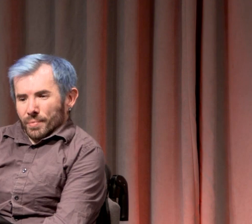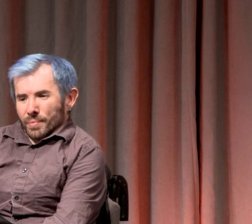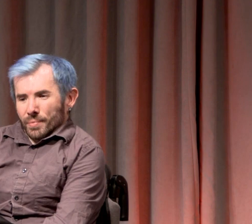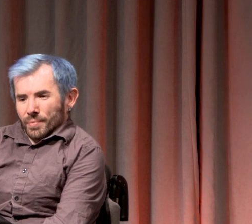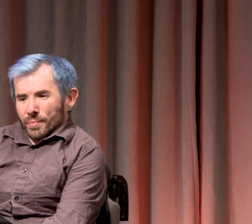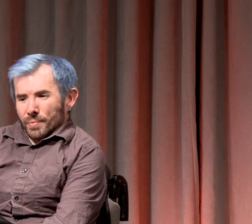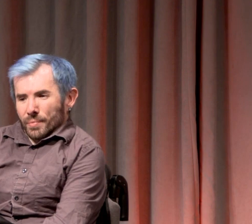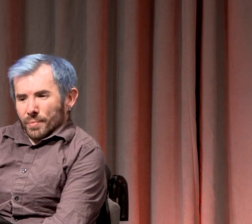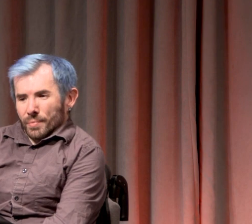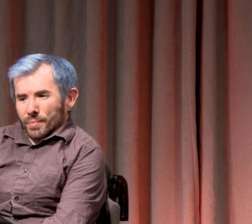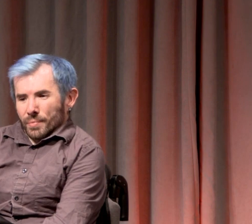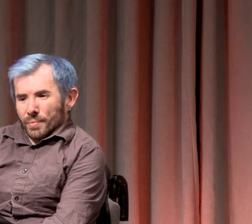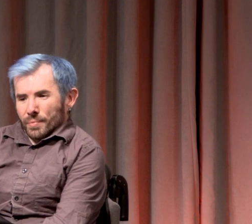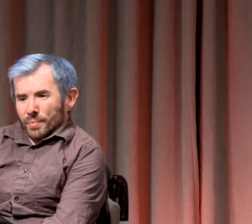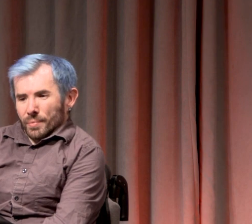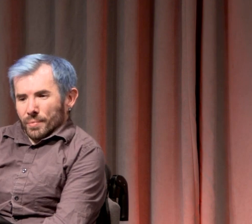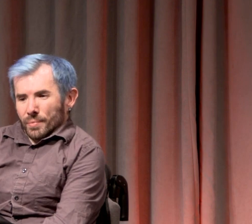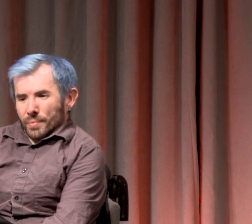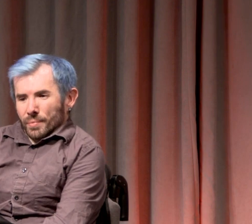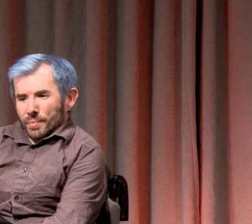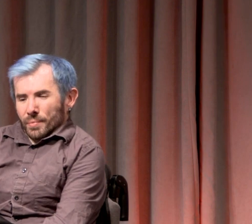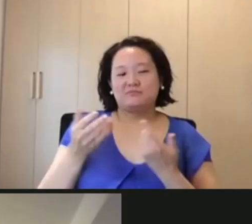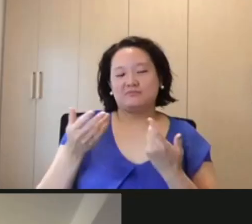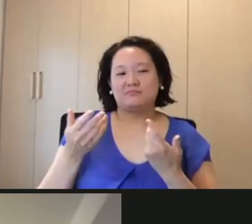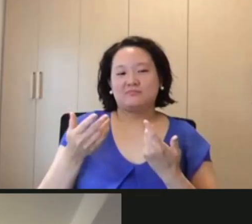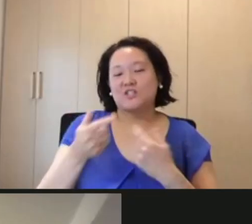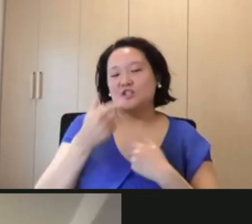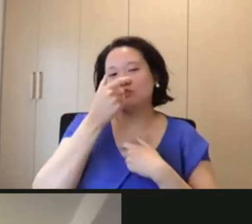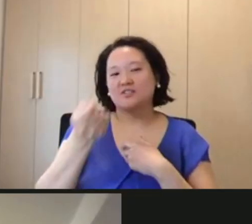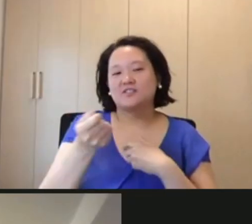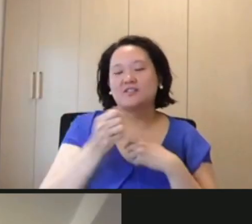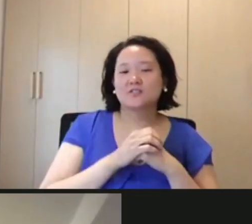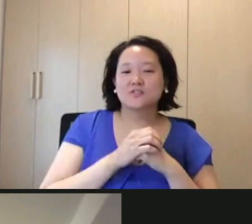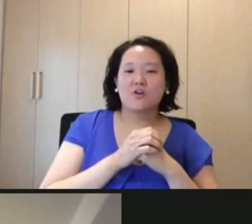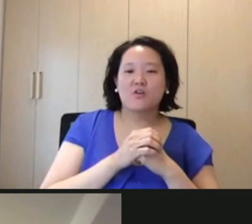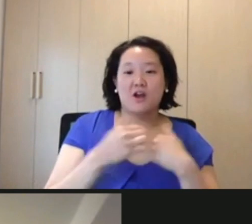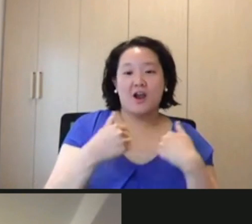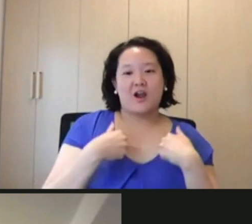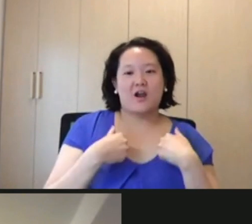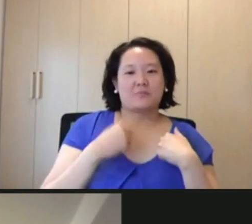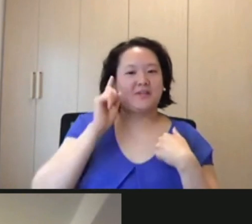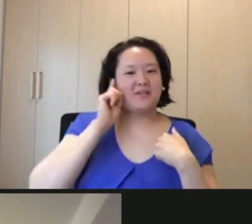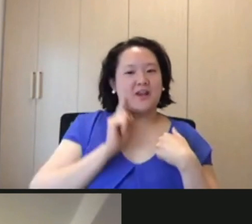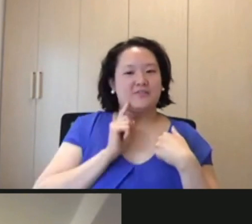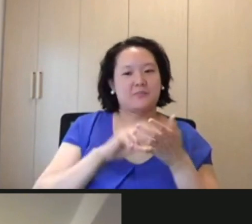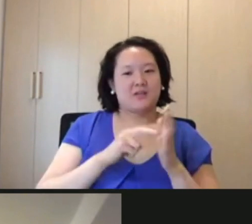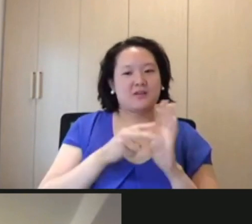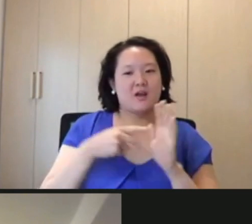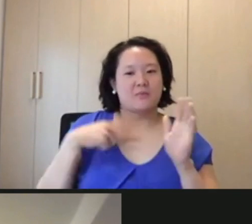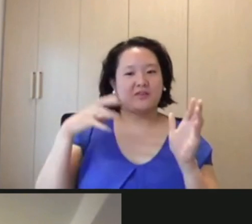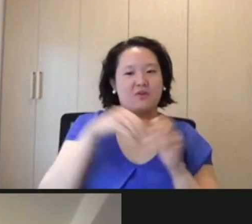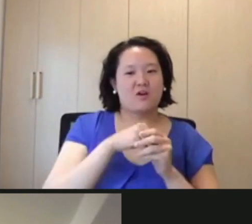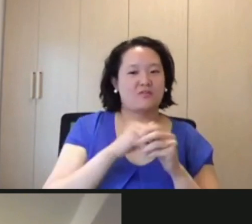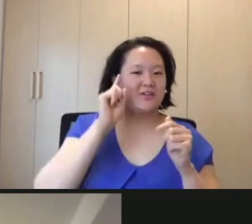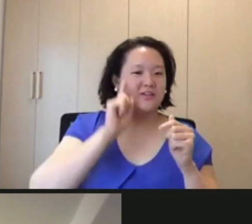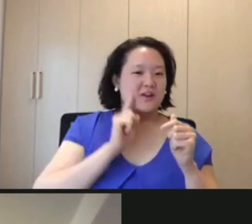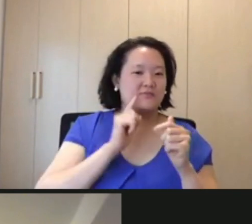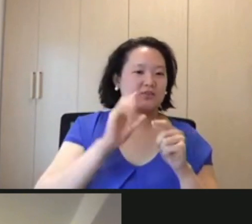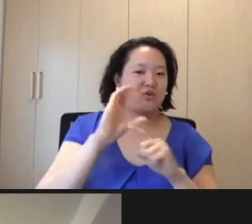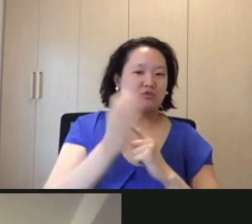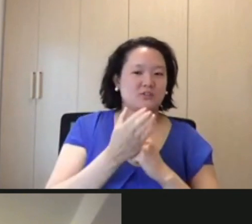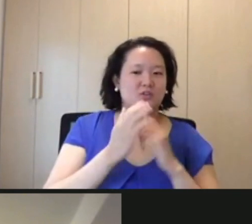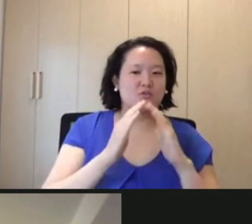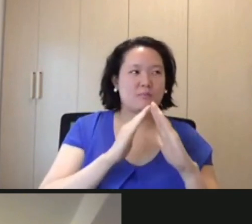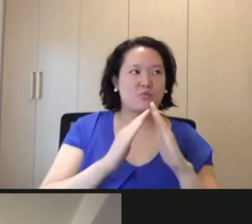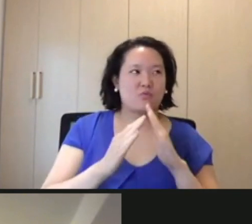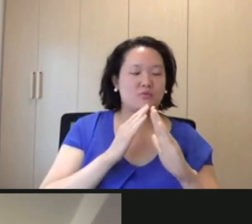Sure. So, really, my position is interesting. So, I am deaf.